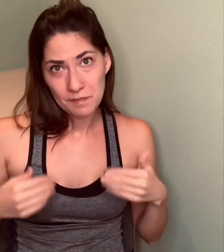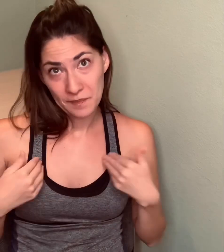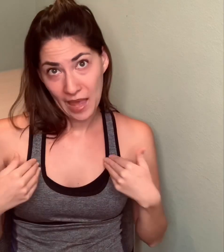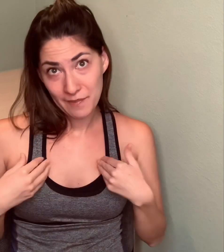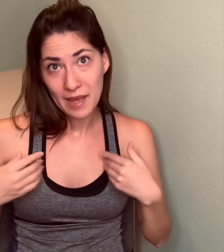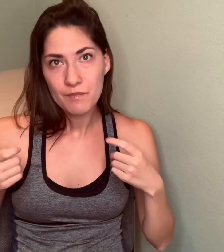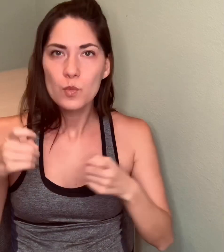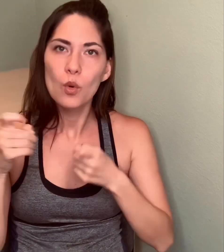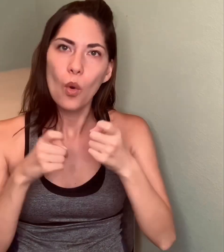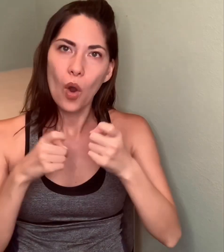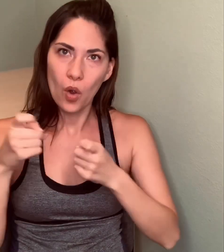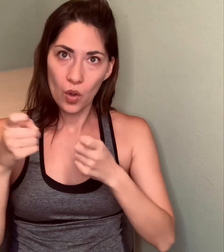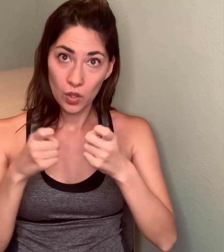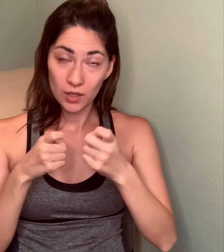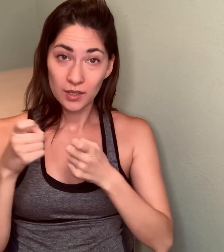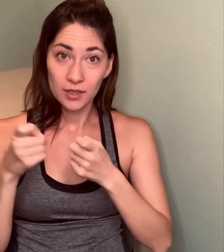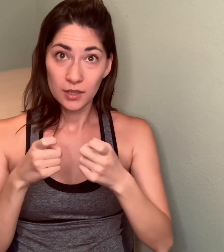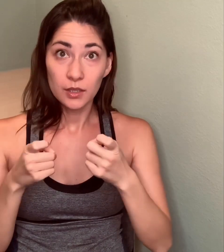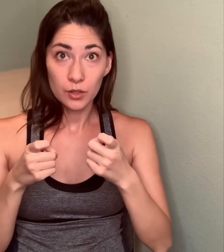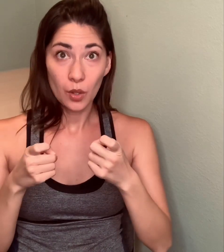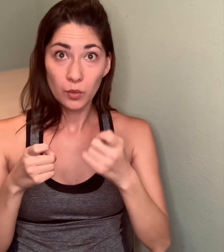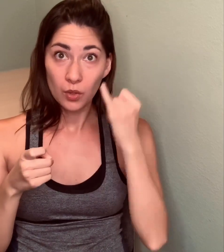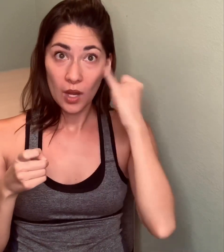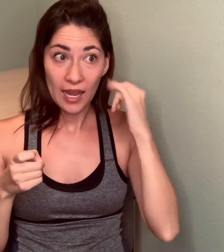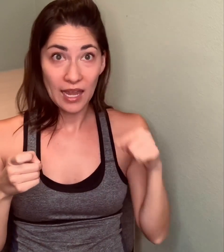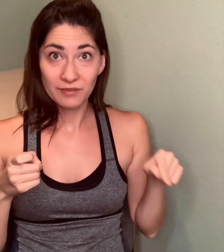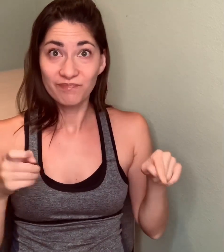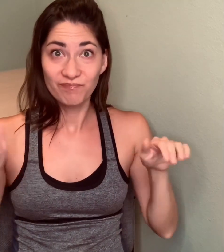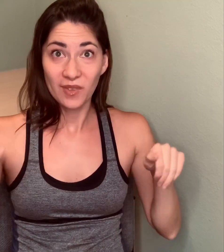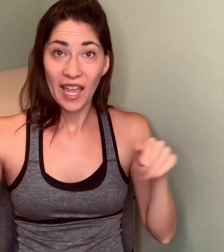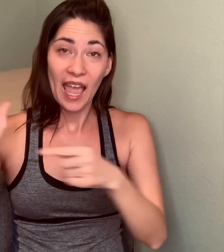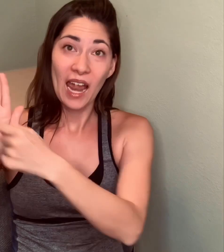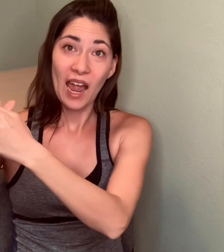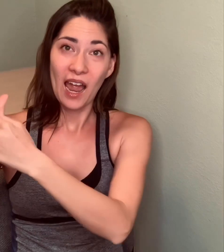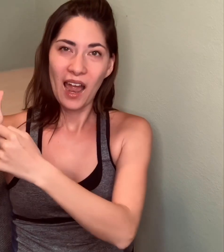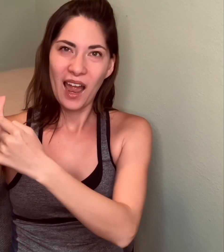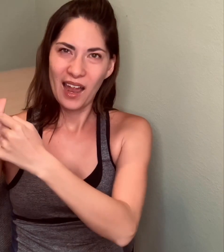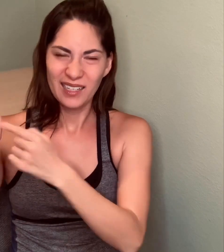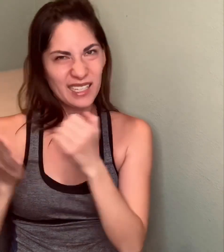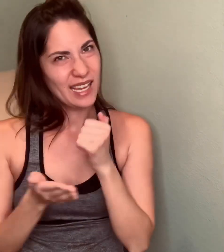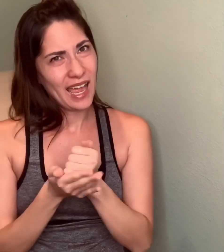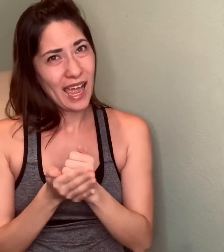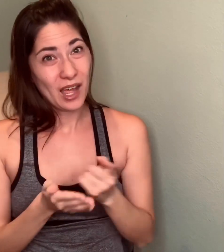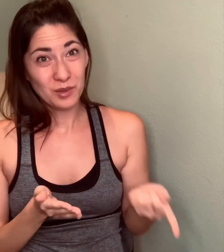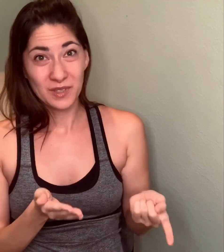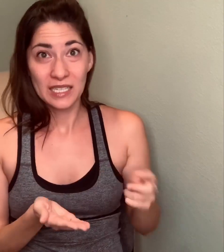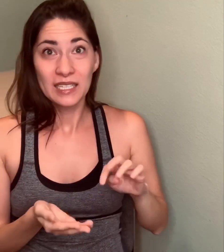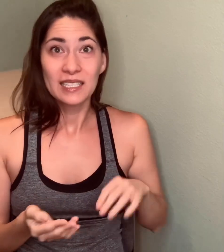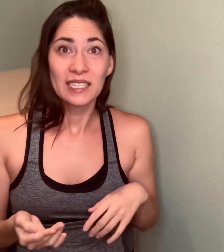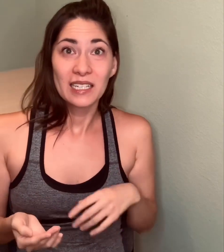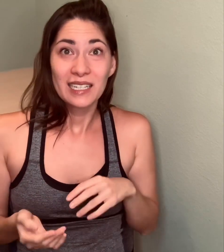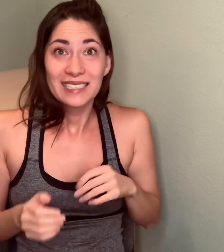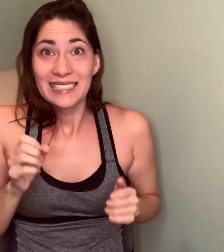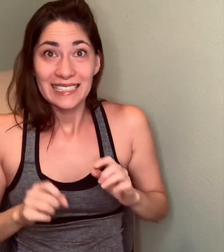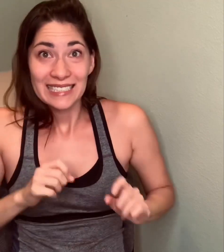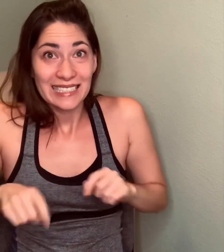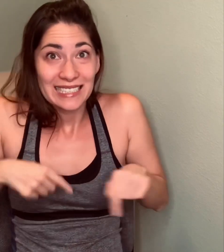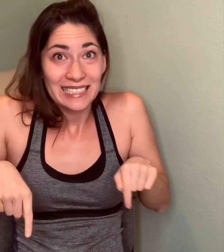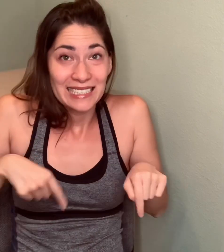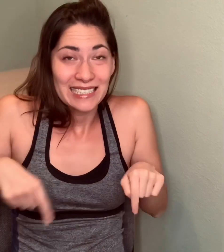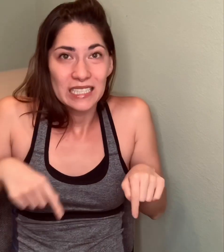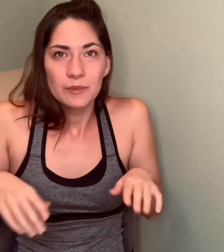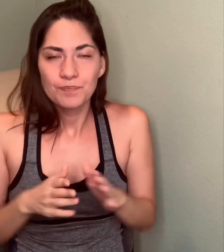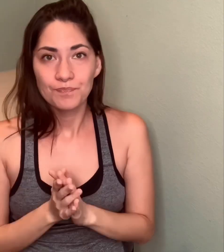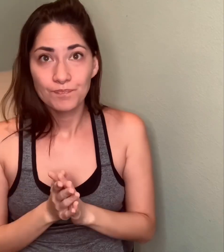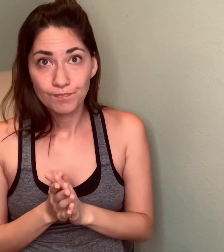have control. And so for him to be able to trace his finger, it helps with his wiggles. I have no idea